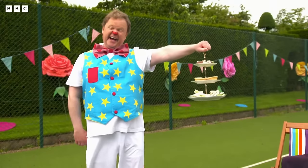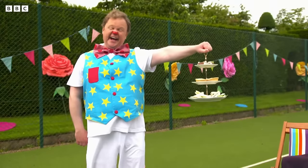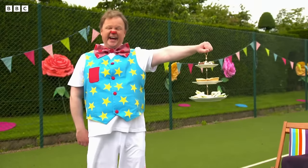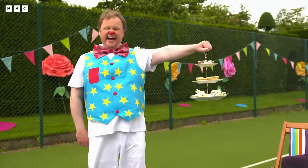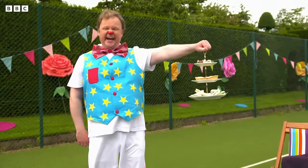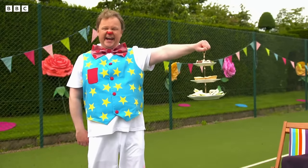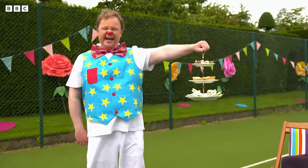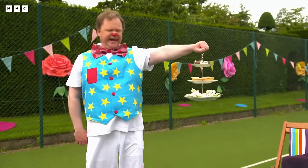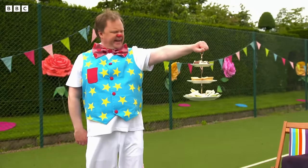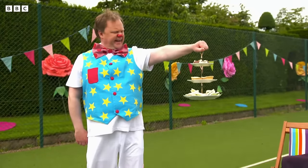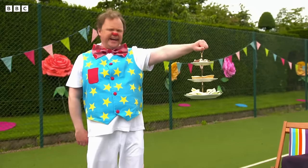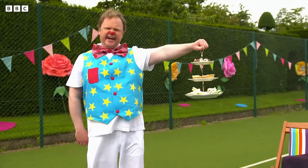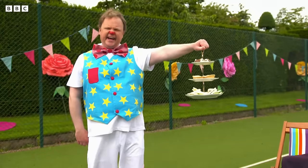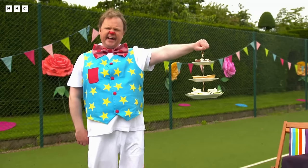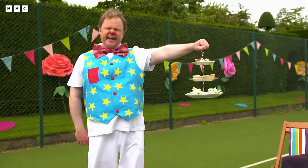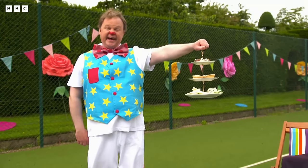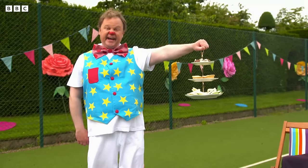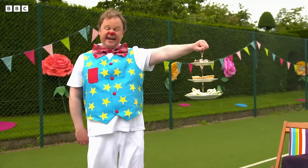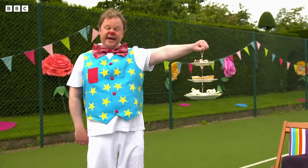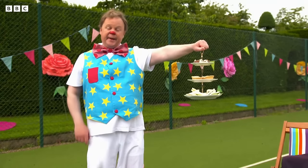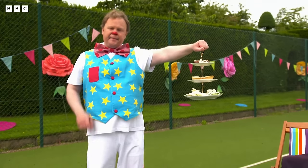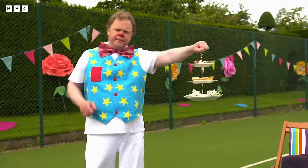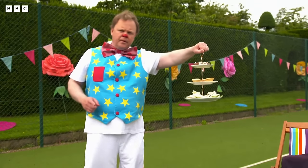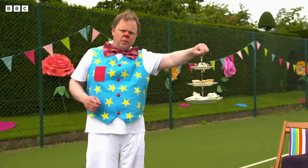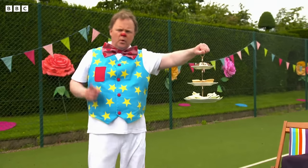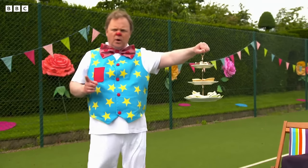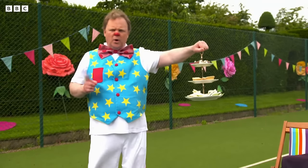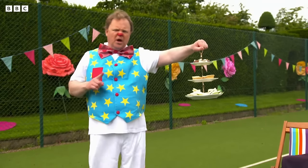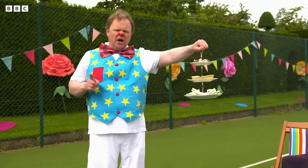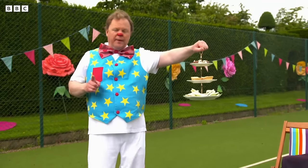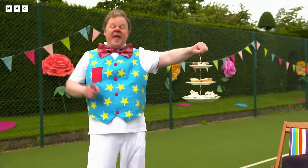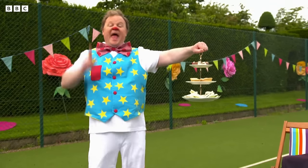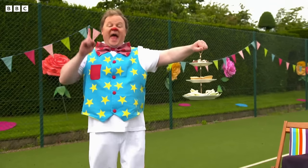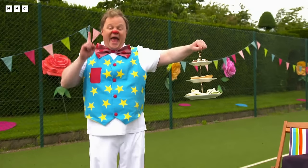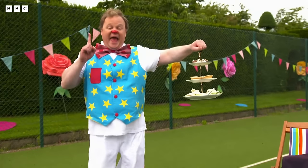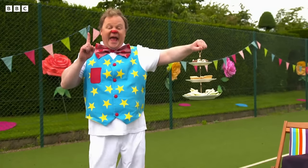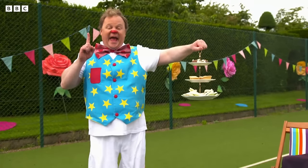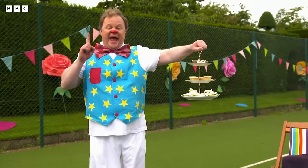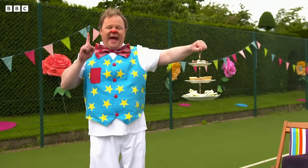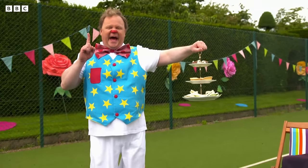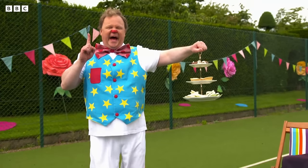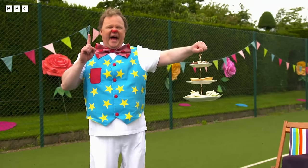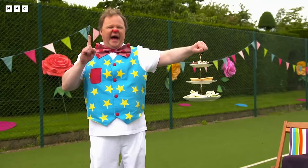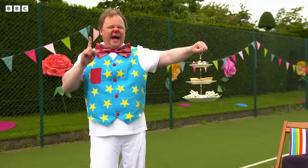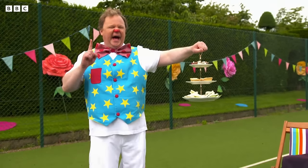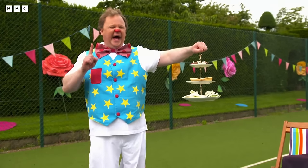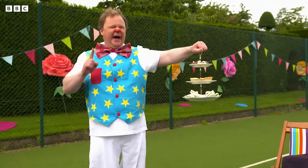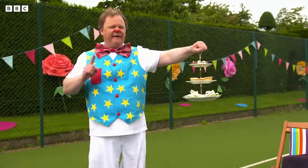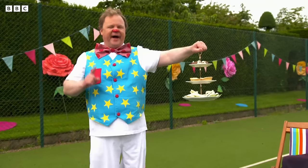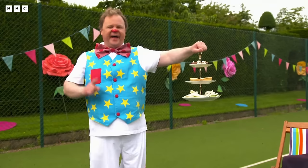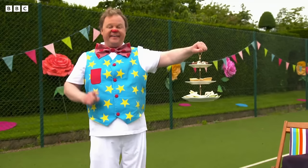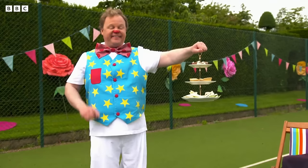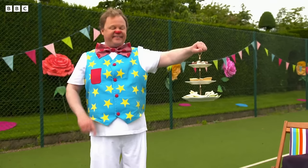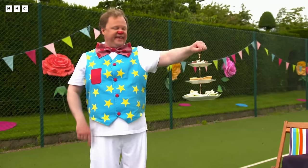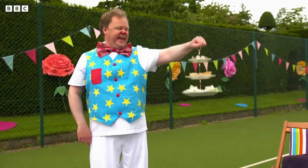in tennis means to serve the ball, not afternoon tea. Oh, I see.